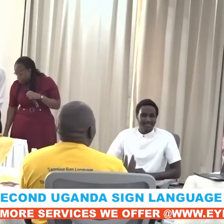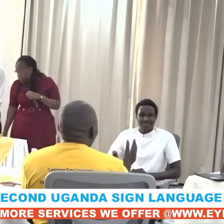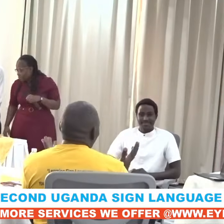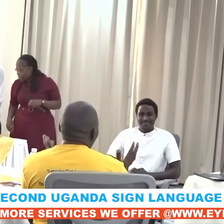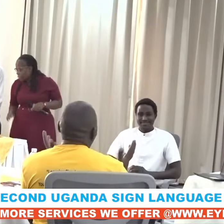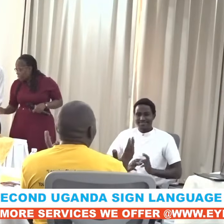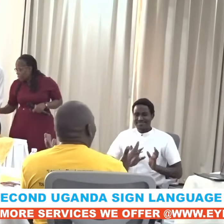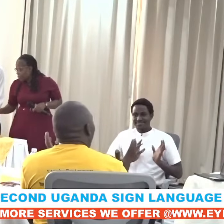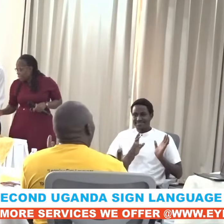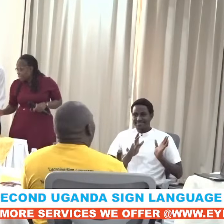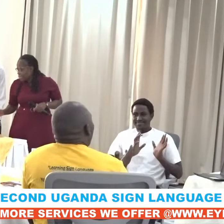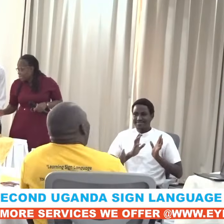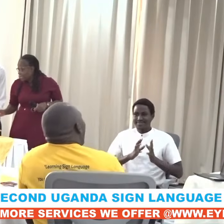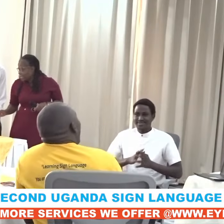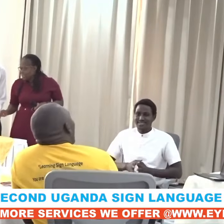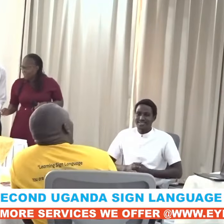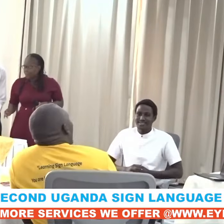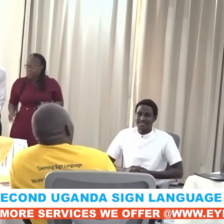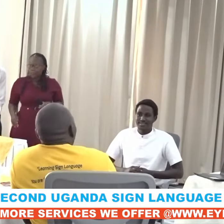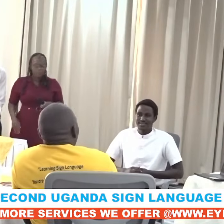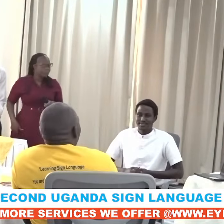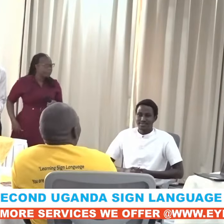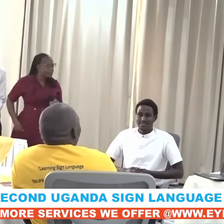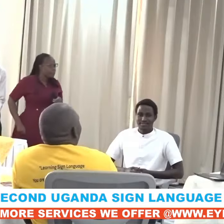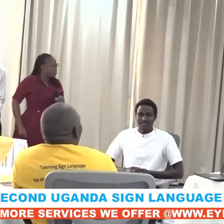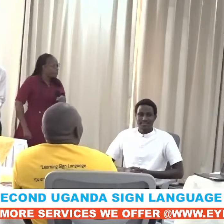So, have we given everyone?